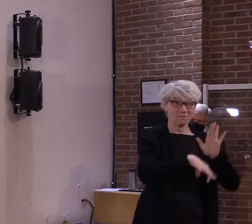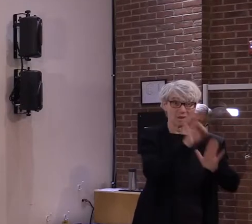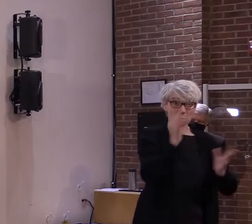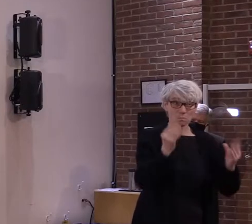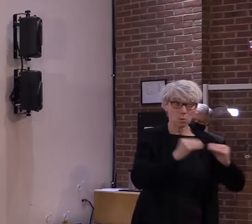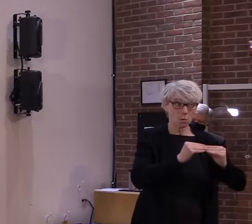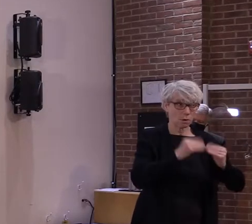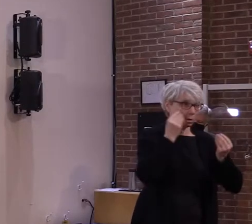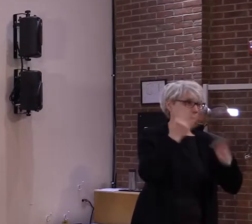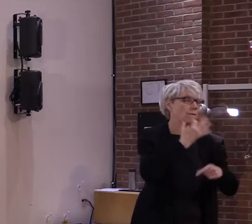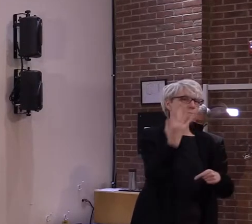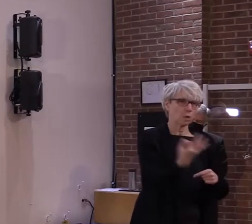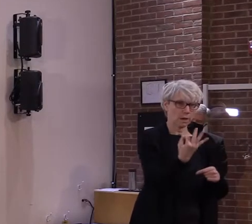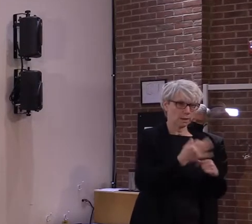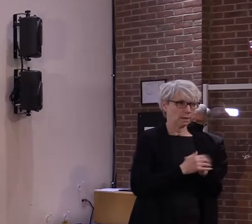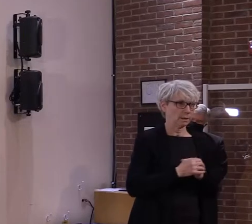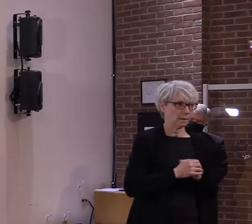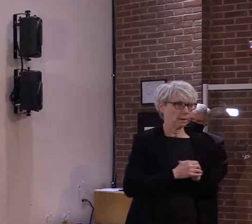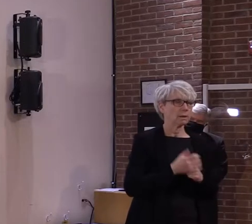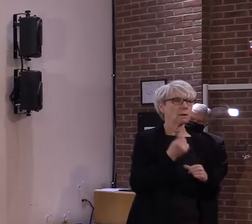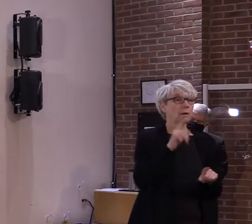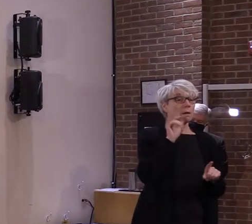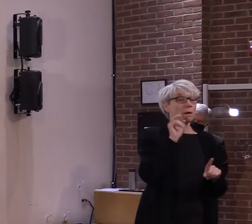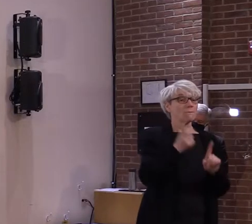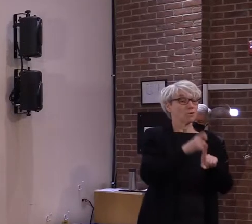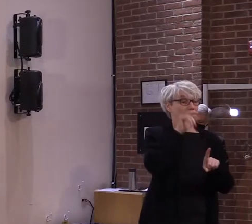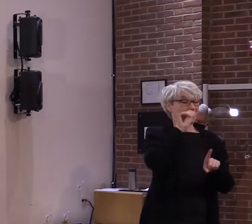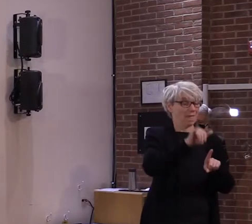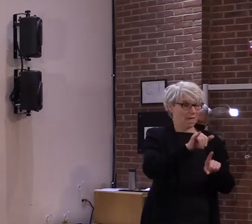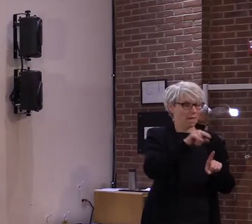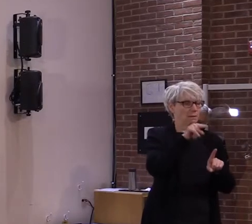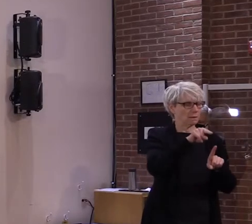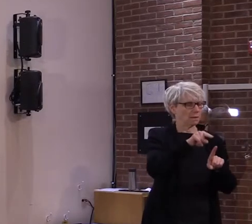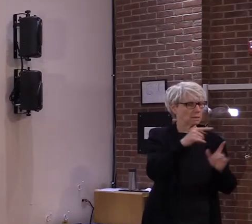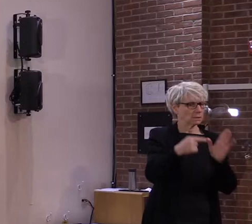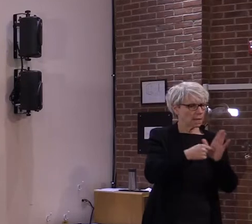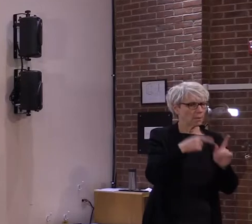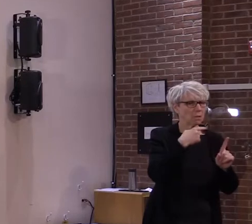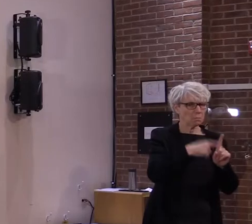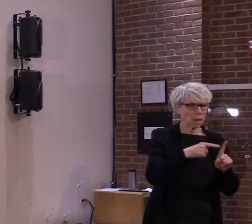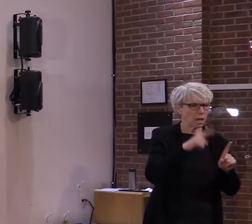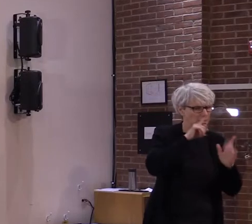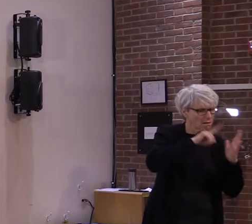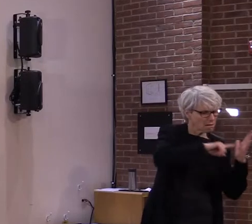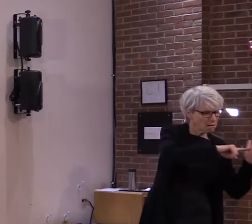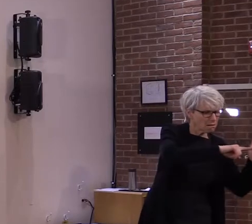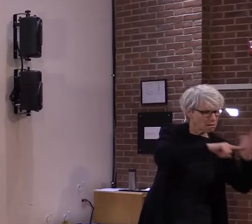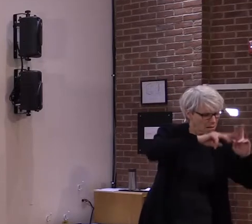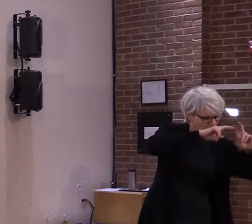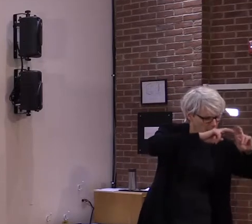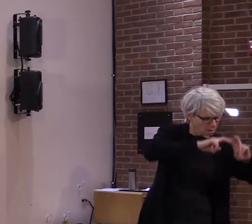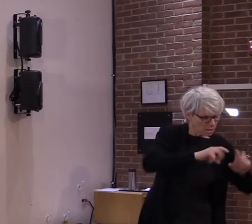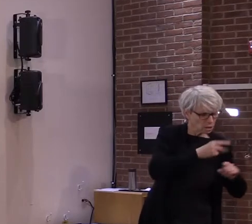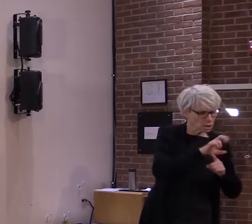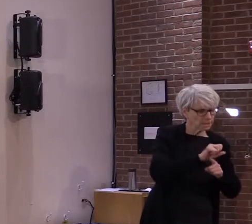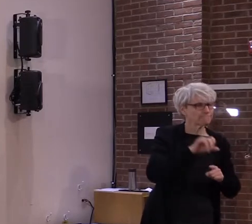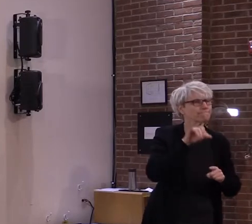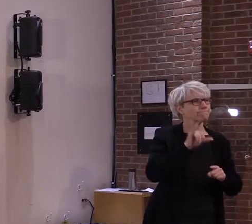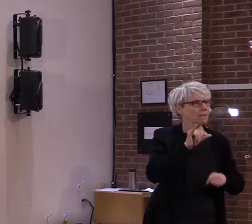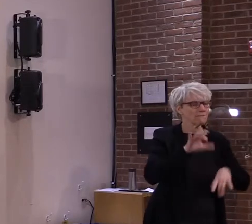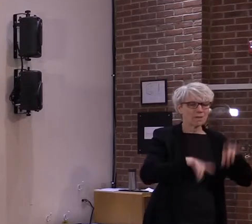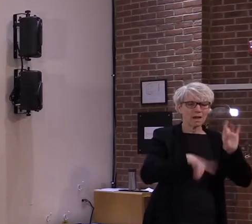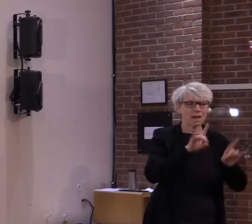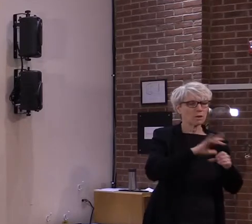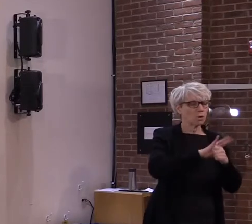other ongoing genomic sequencing results we are receiving is that variants in general are spreading throughout Vermont.